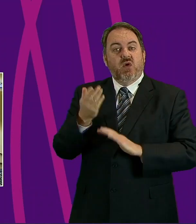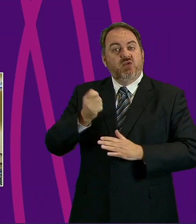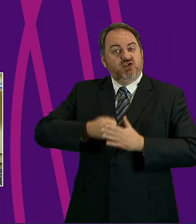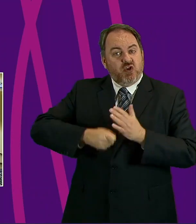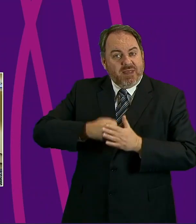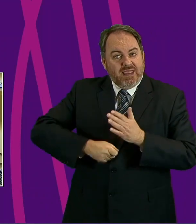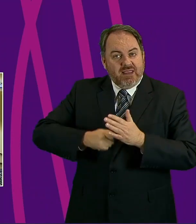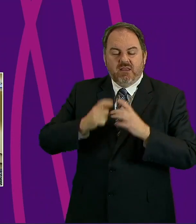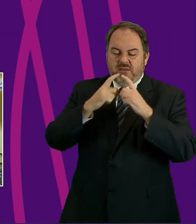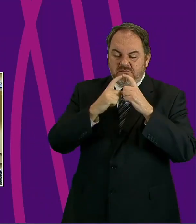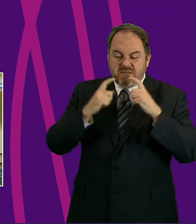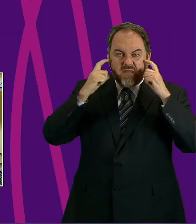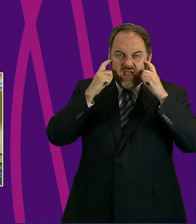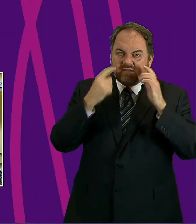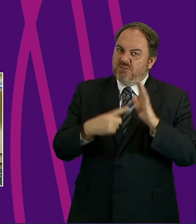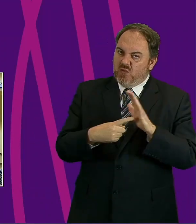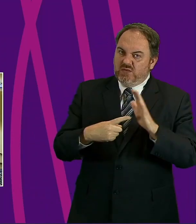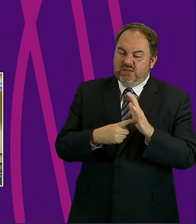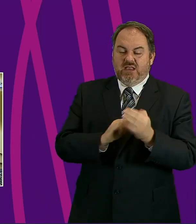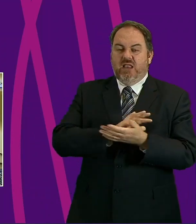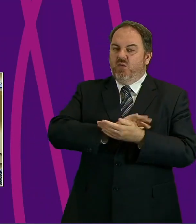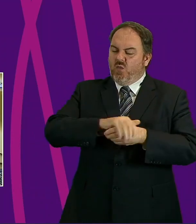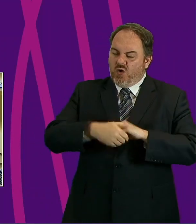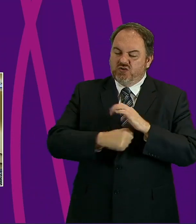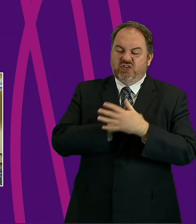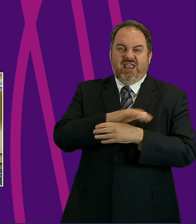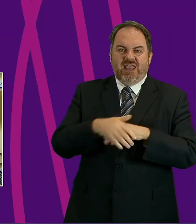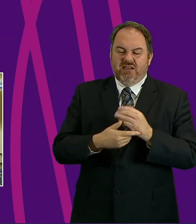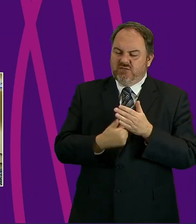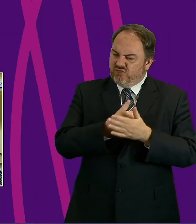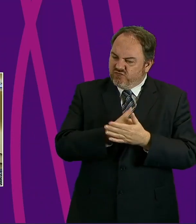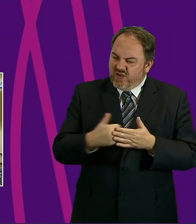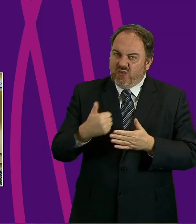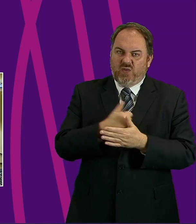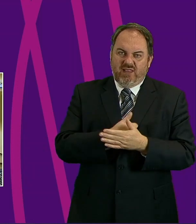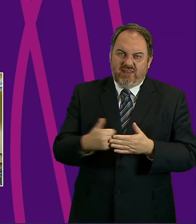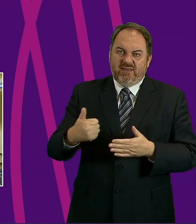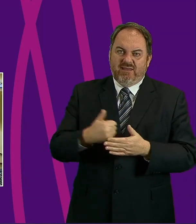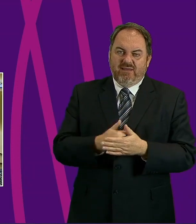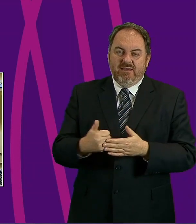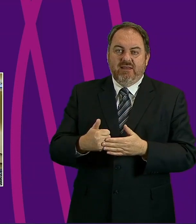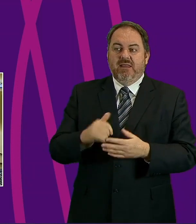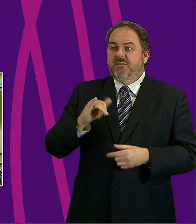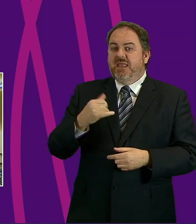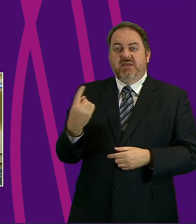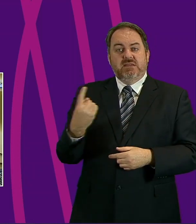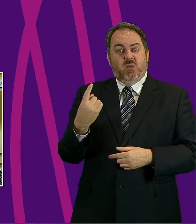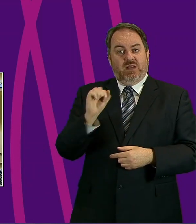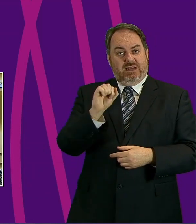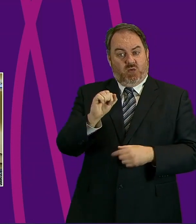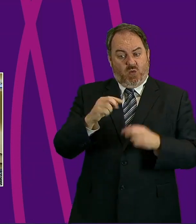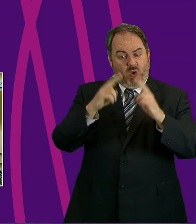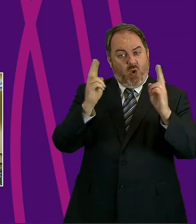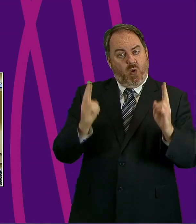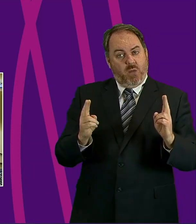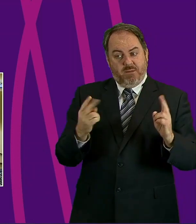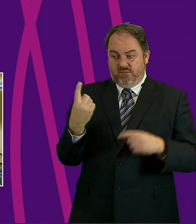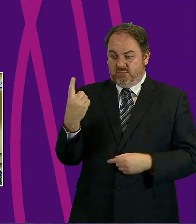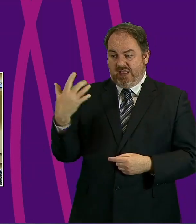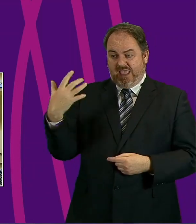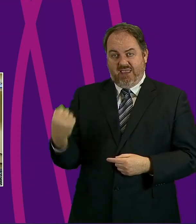and remember to wash your hands thoroughly and regularly. Finally, if you or someone in your household has symptoms of COVID-19,